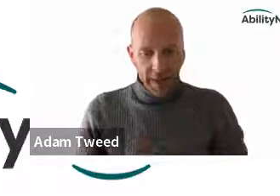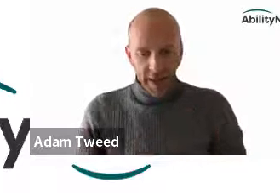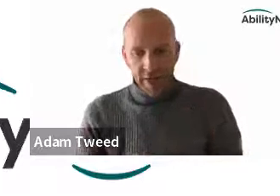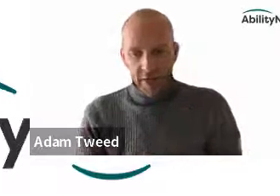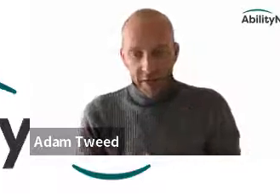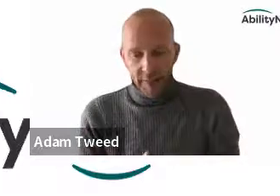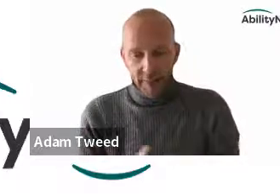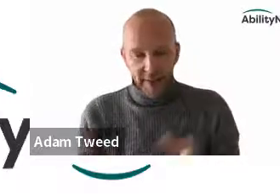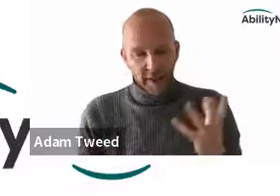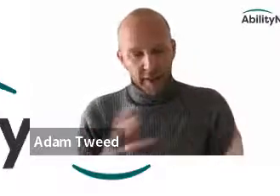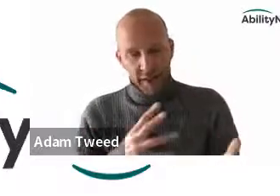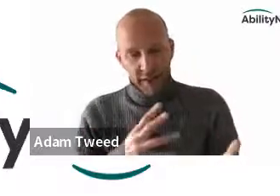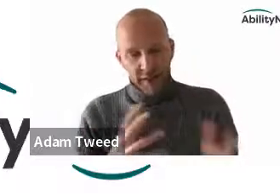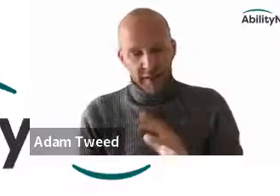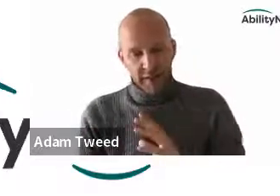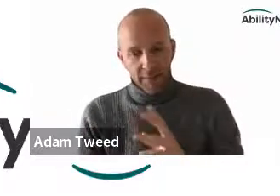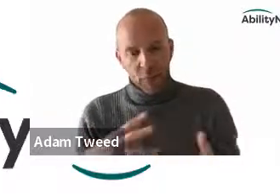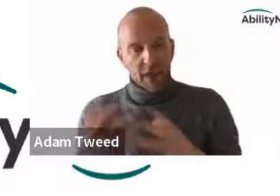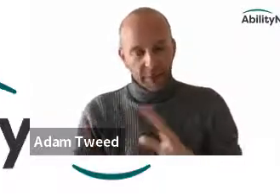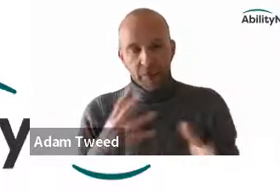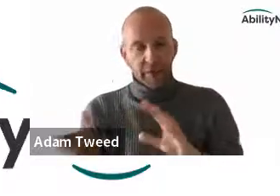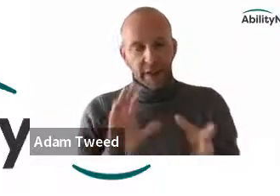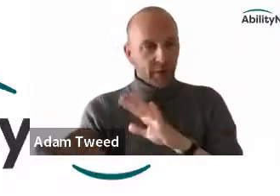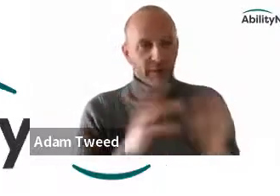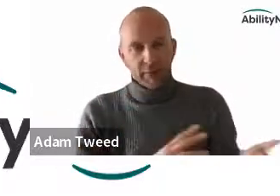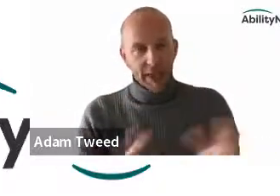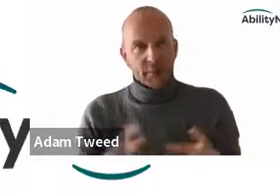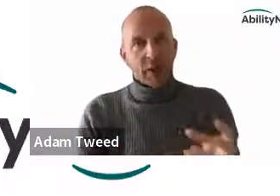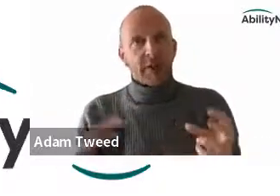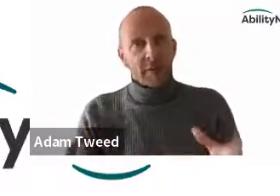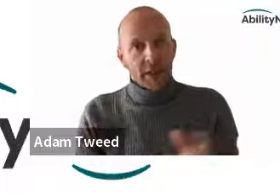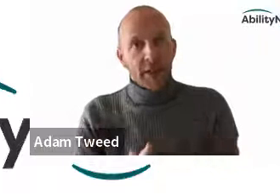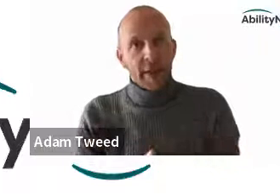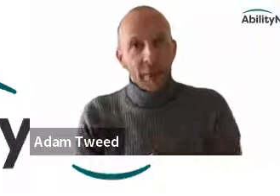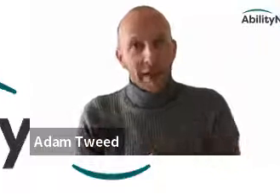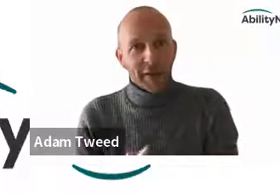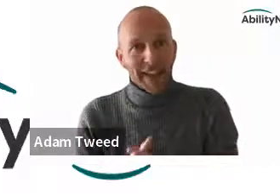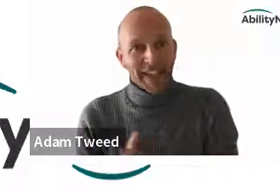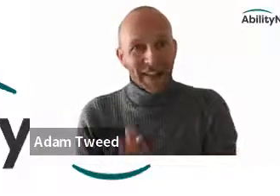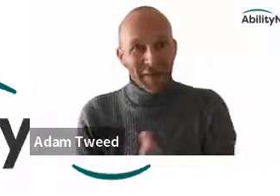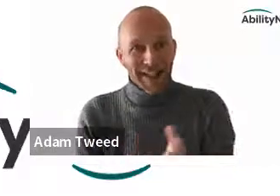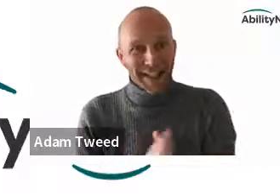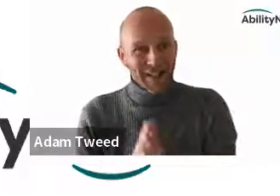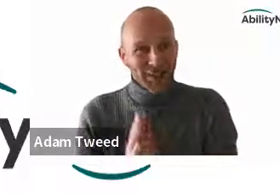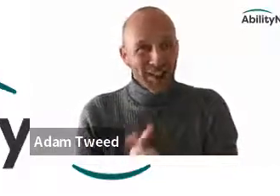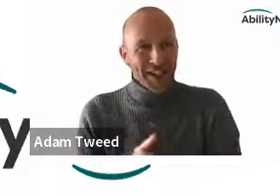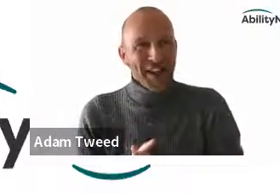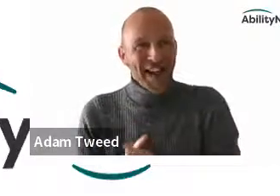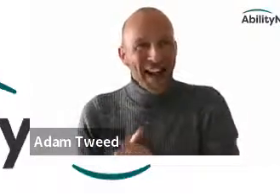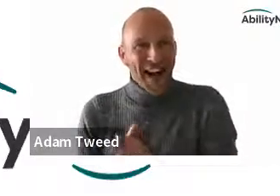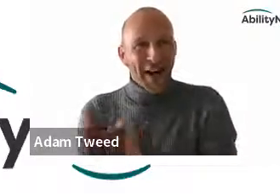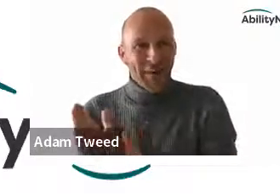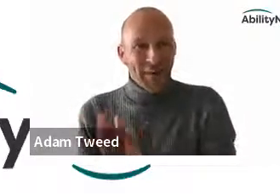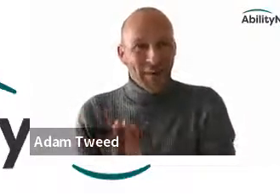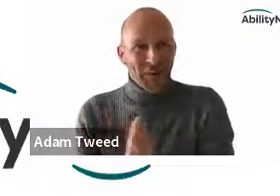difficulties with mental health, particularly around kind of what I refer to as manic depressive, but we'll go into that a little bit later on, I know.